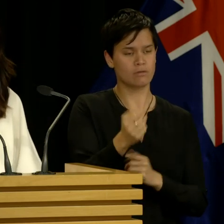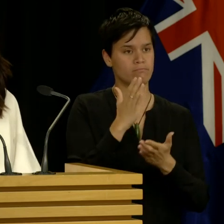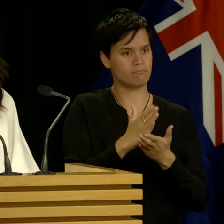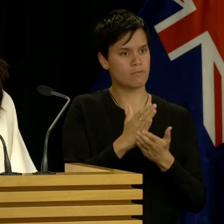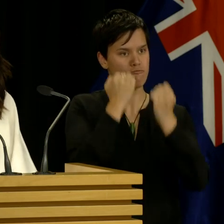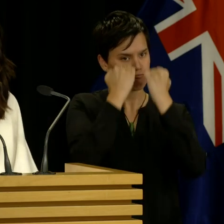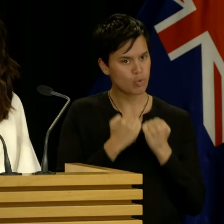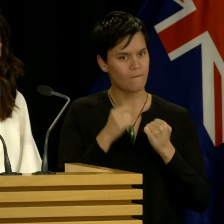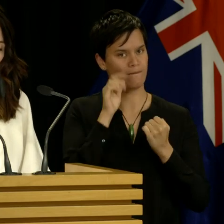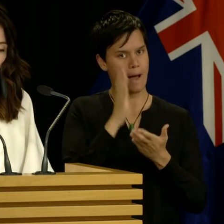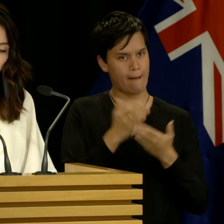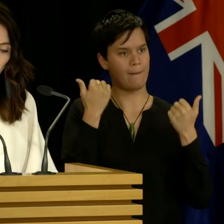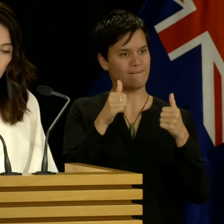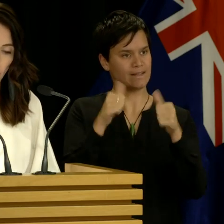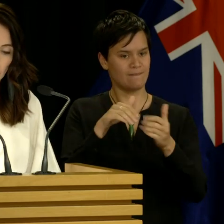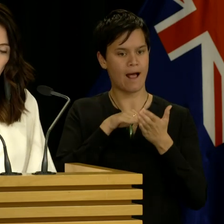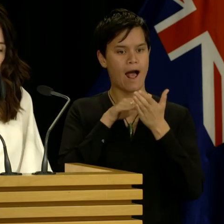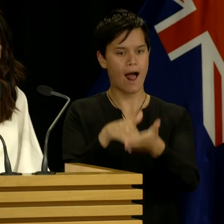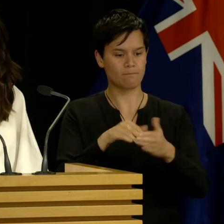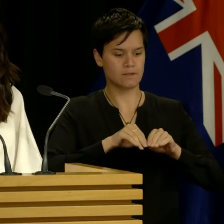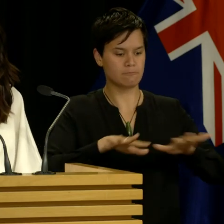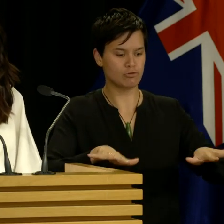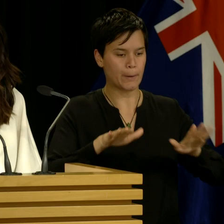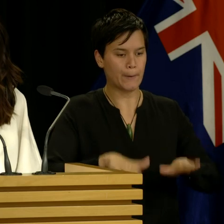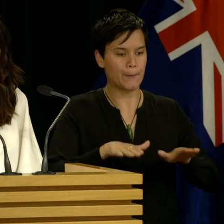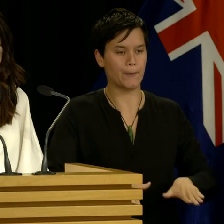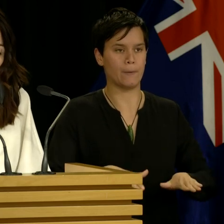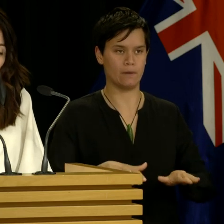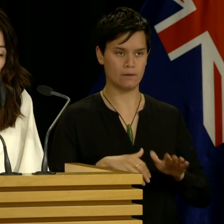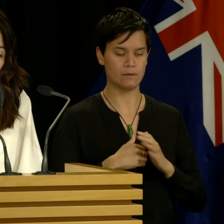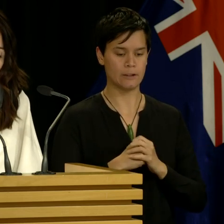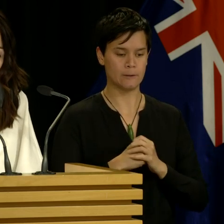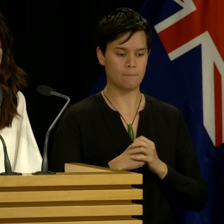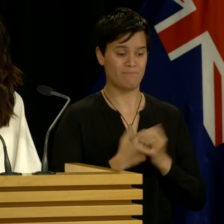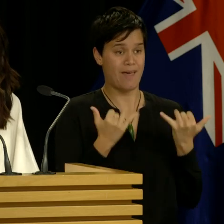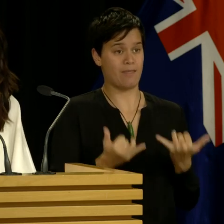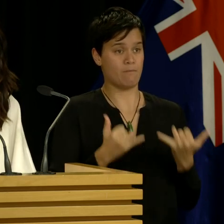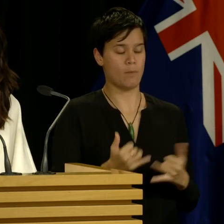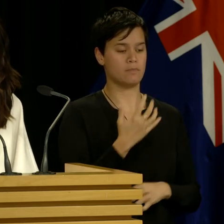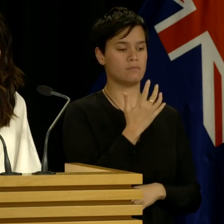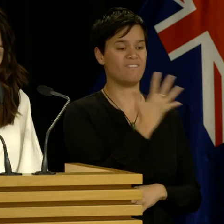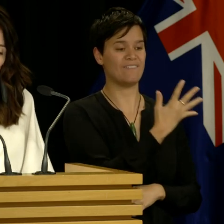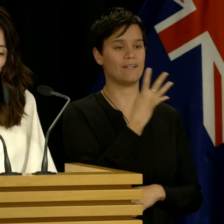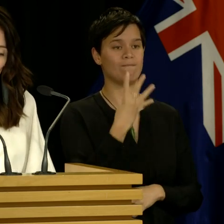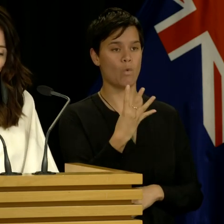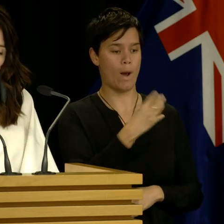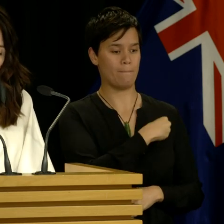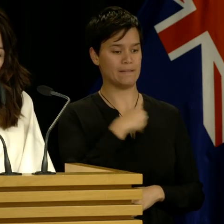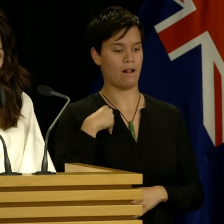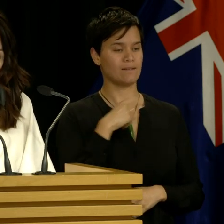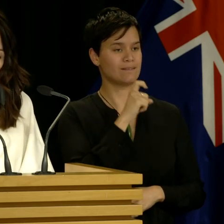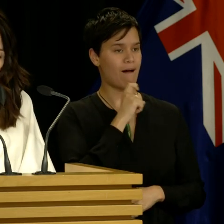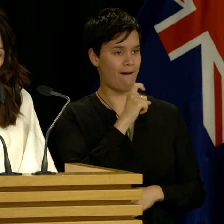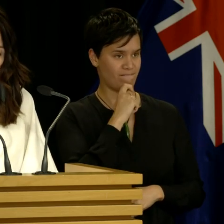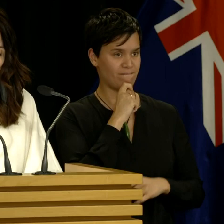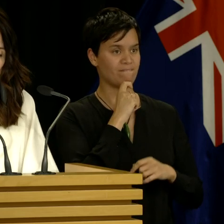to limiting the spread of COVID-19. There are currently 54 medical staff who have come into contact